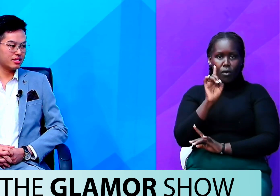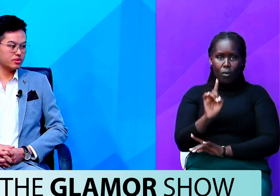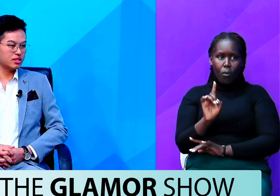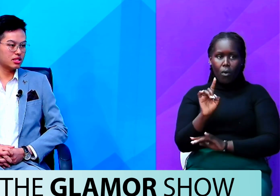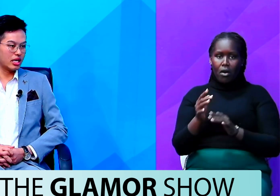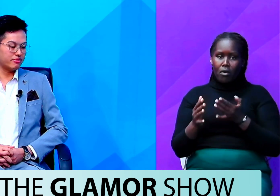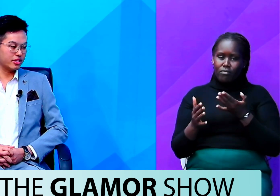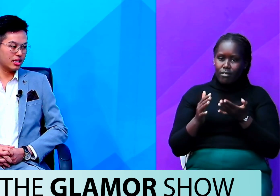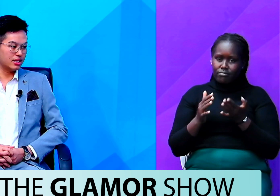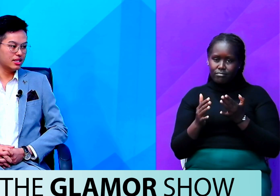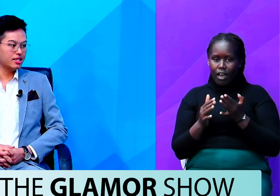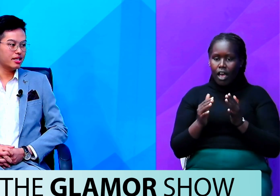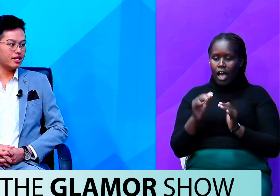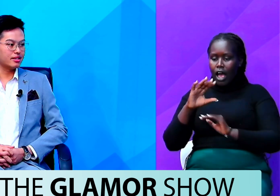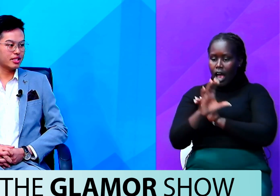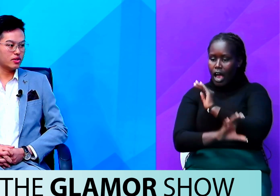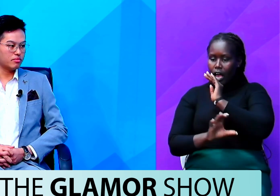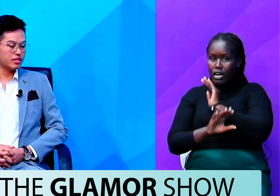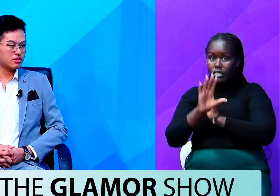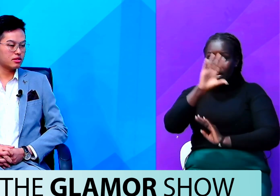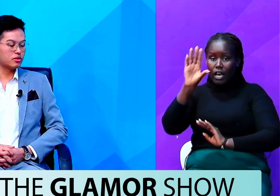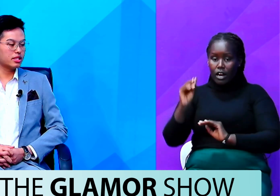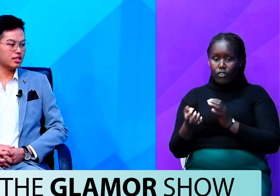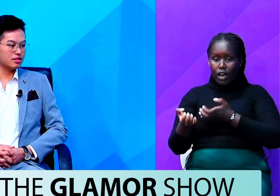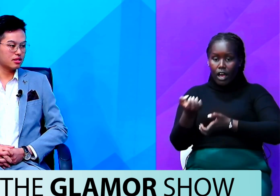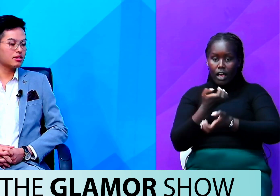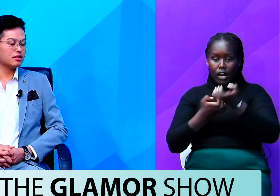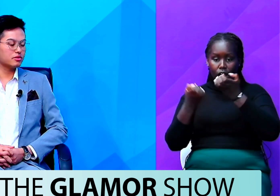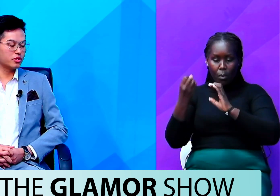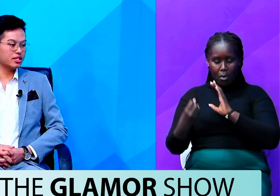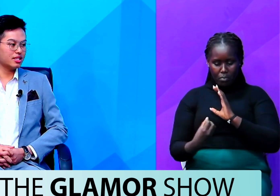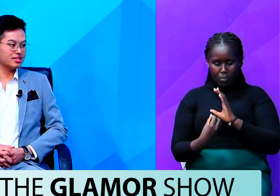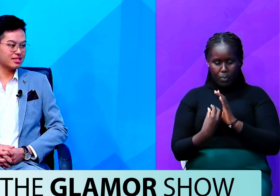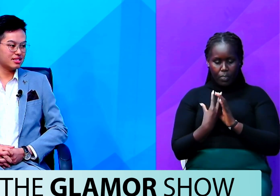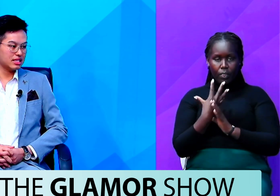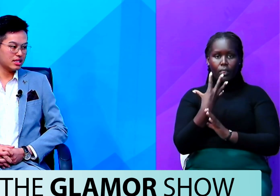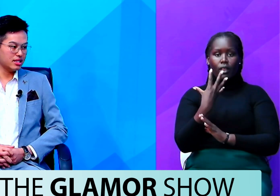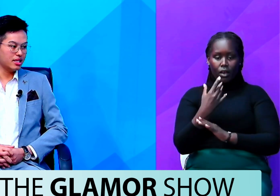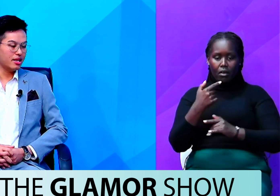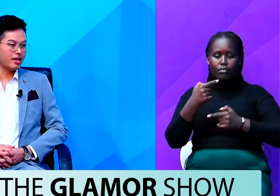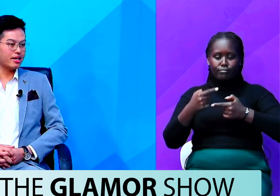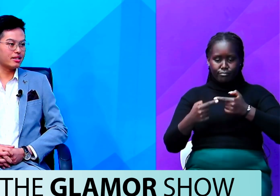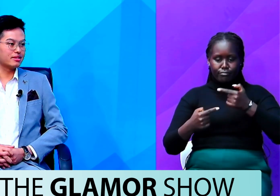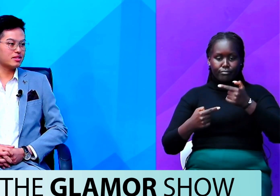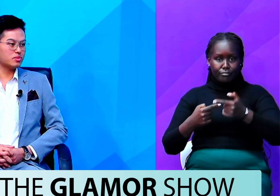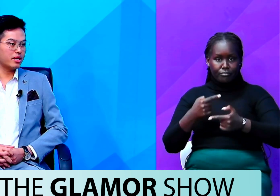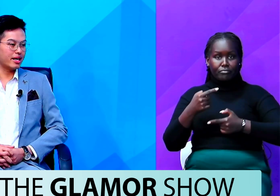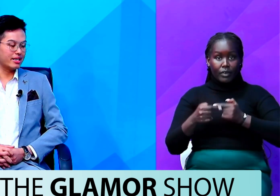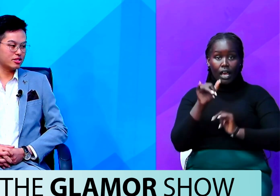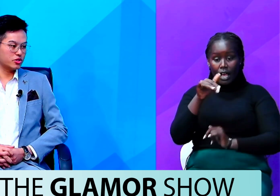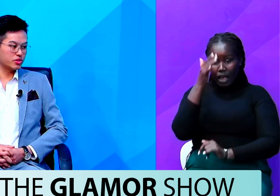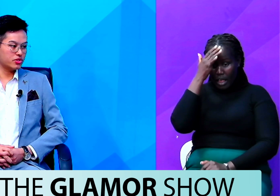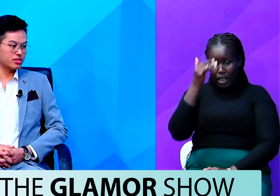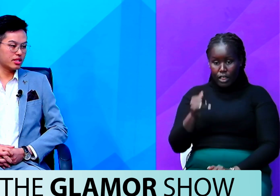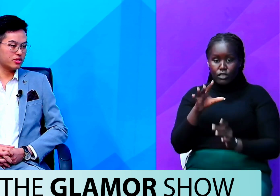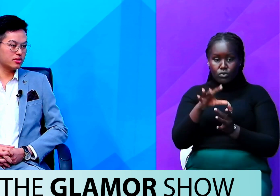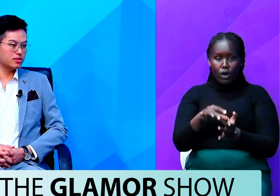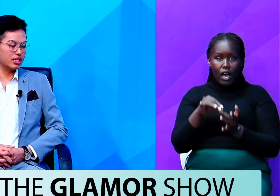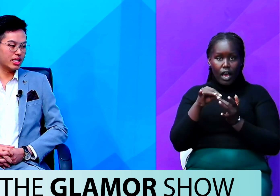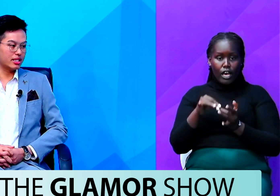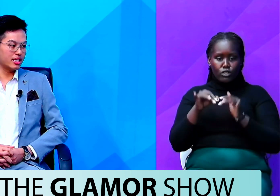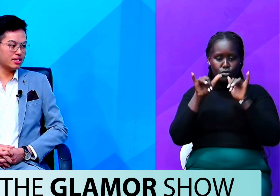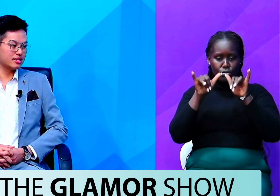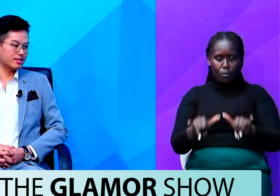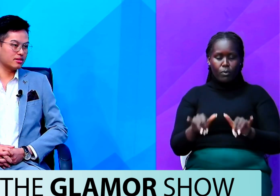stablest country in Africa, and the economy is growing consistently, and that's why I choose to settle